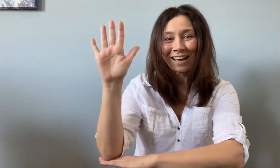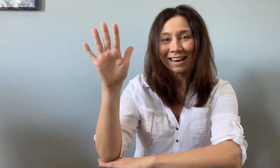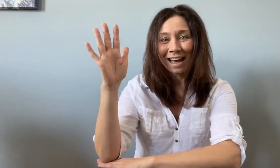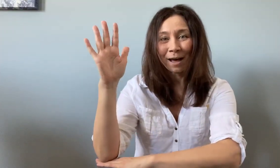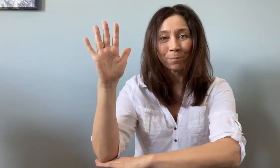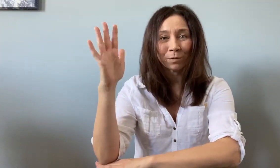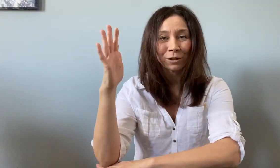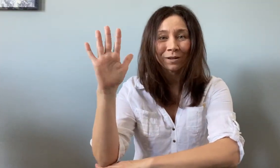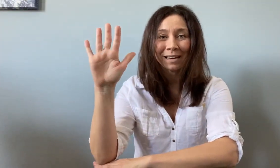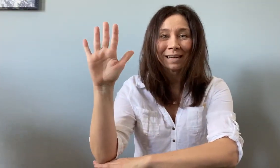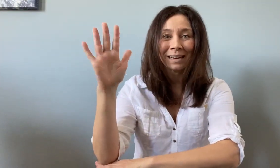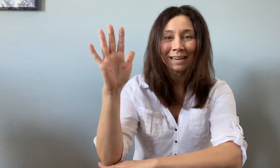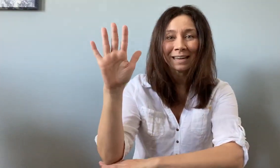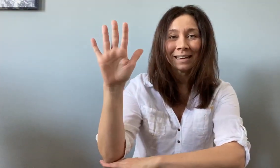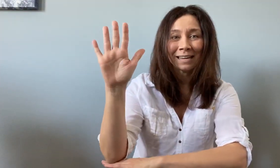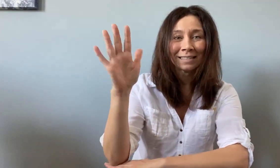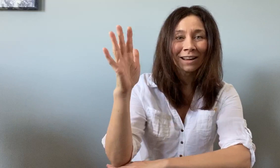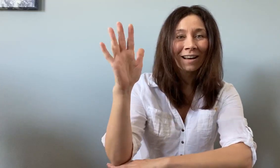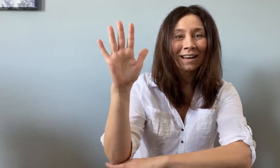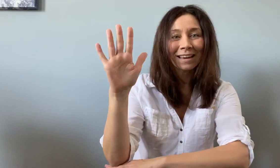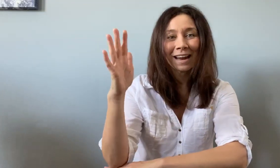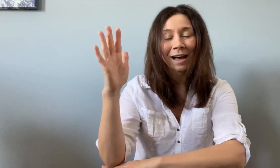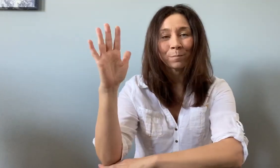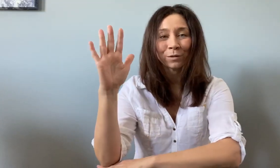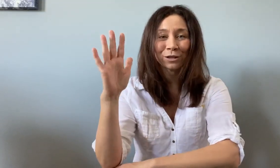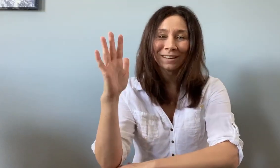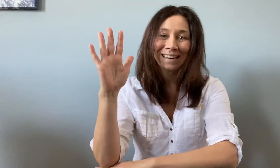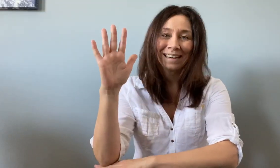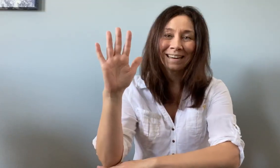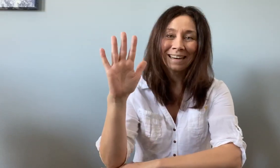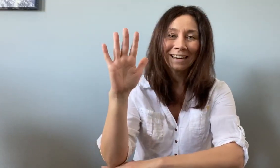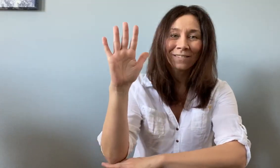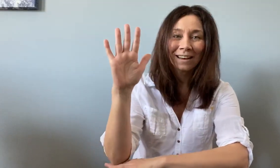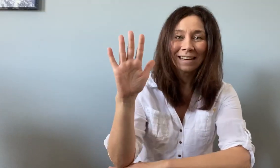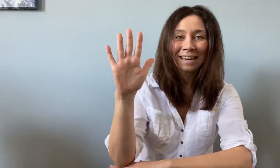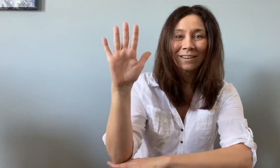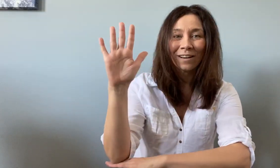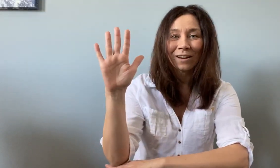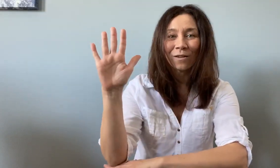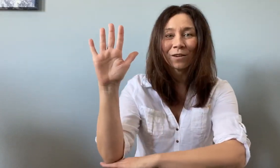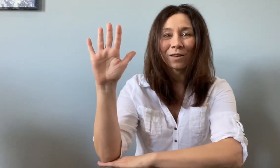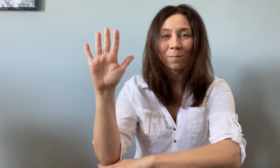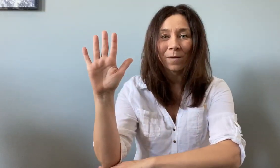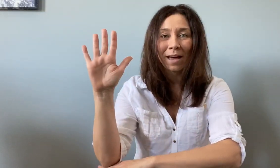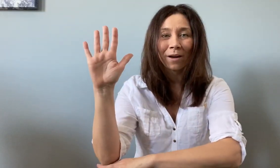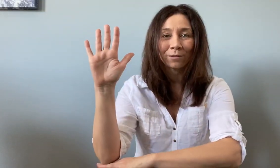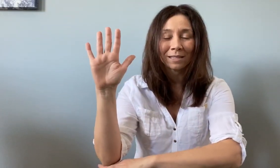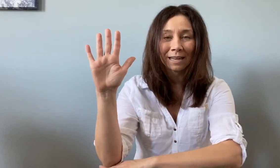an apple tree, he saw an apple tree when he went over the